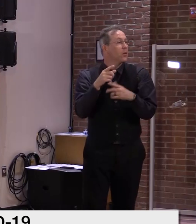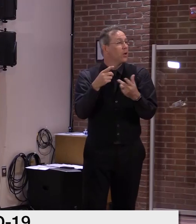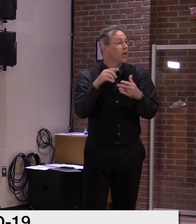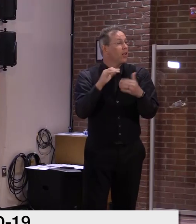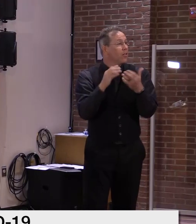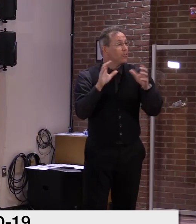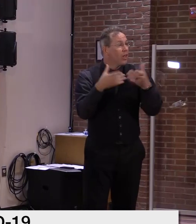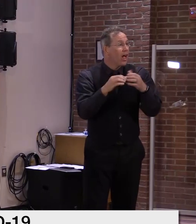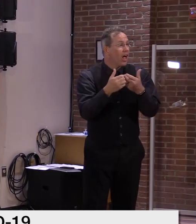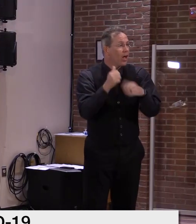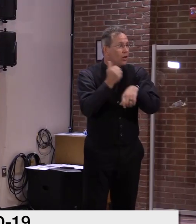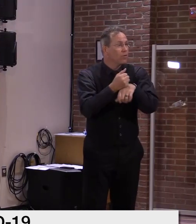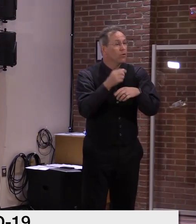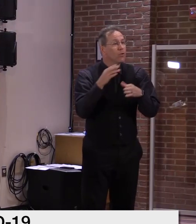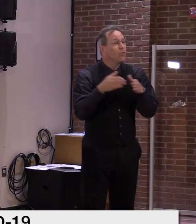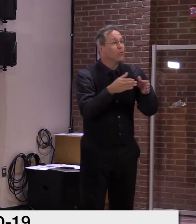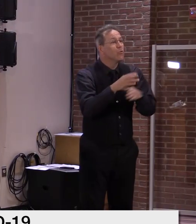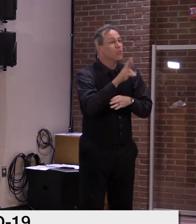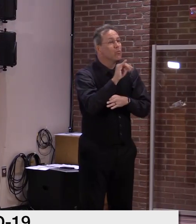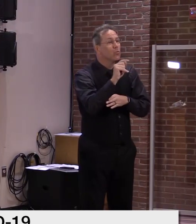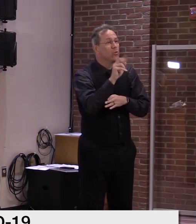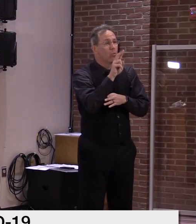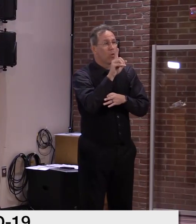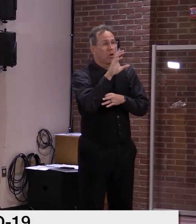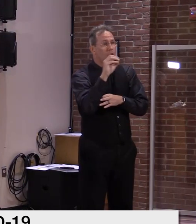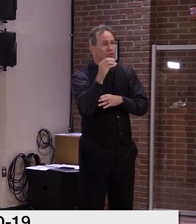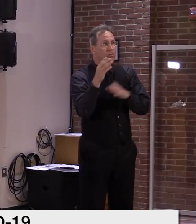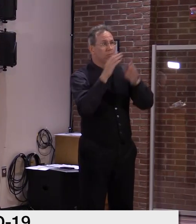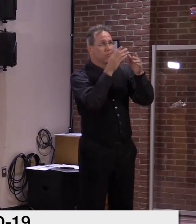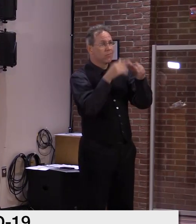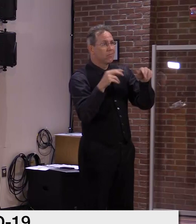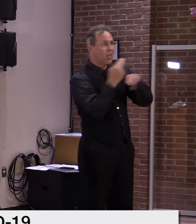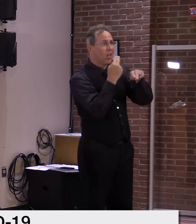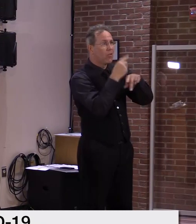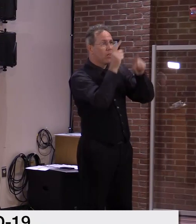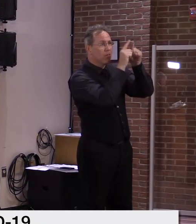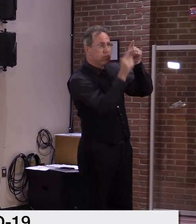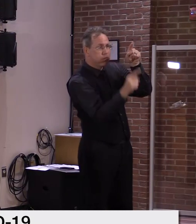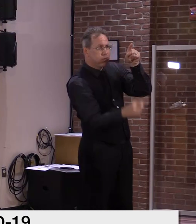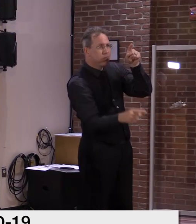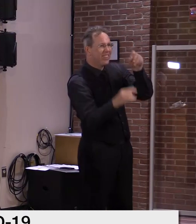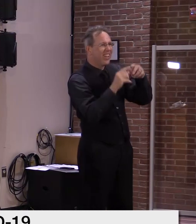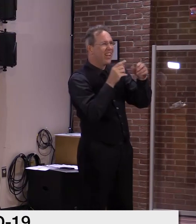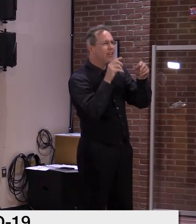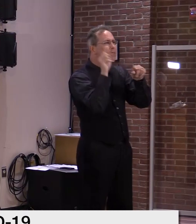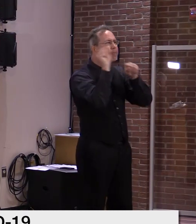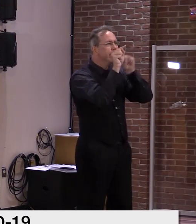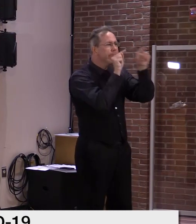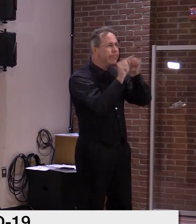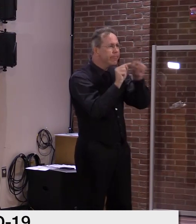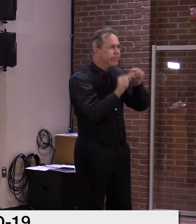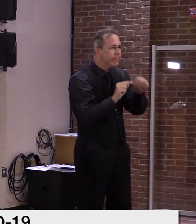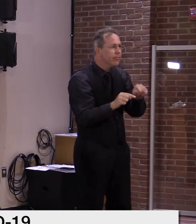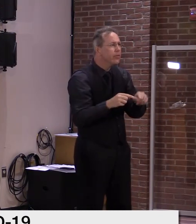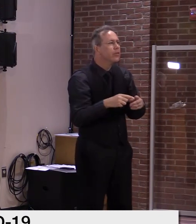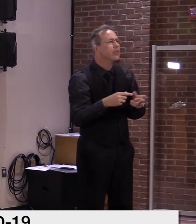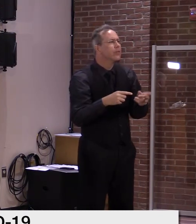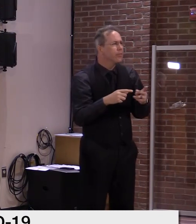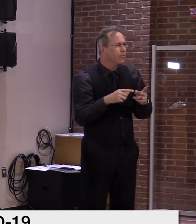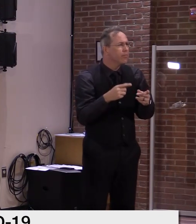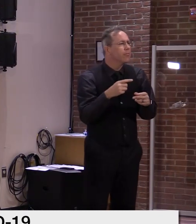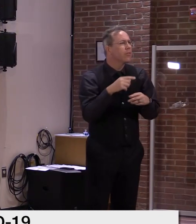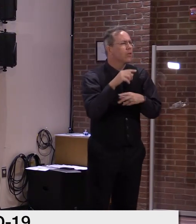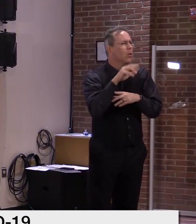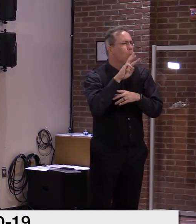then next week in Windham County, and we'll continue those barnstorming sort of operations. We